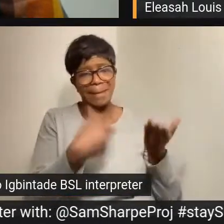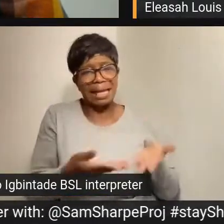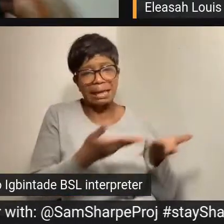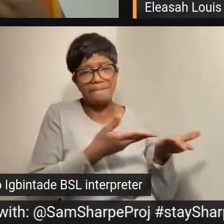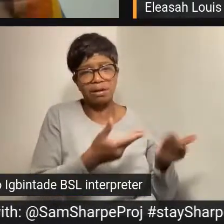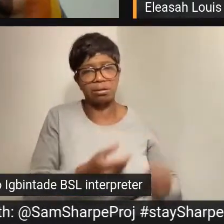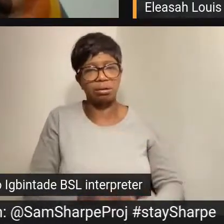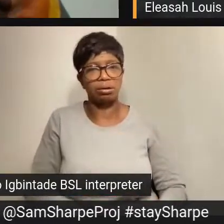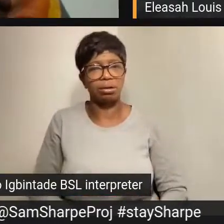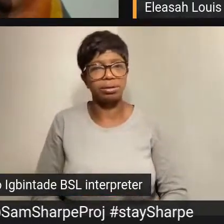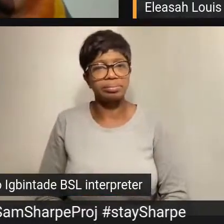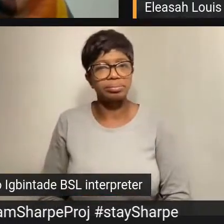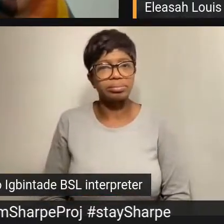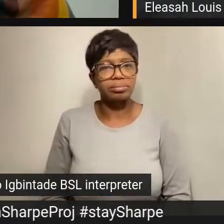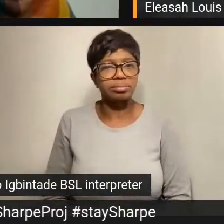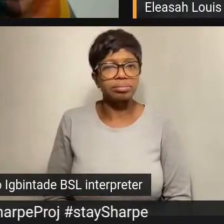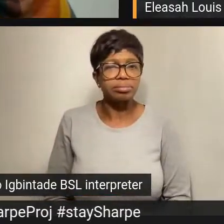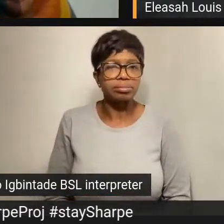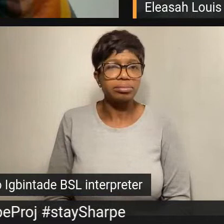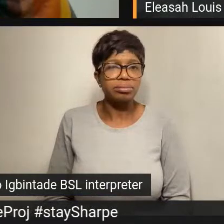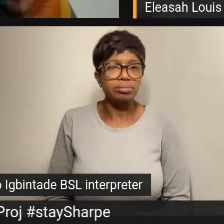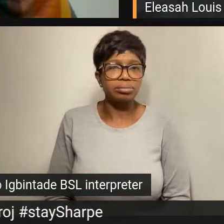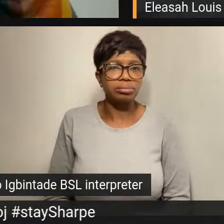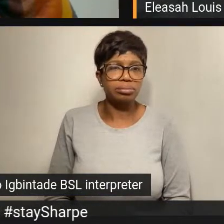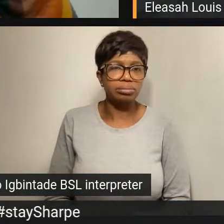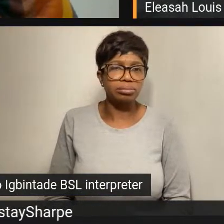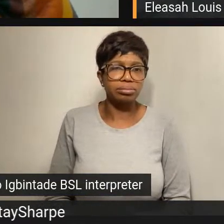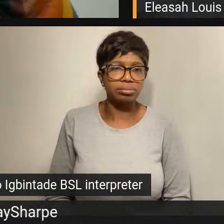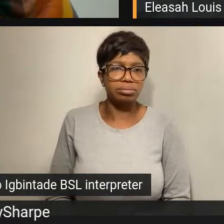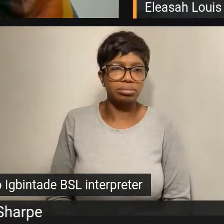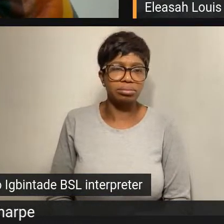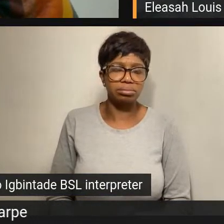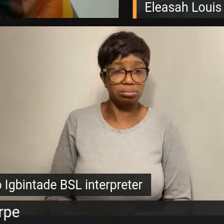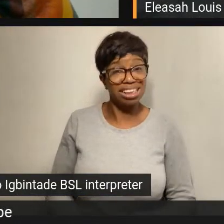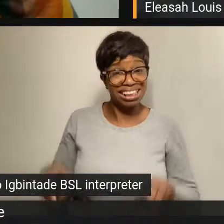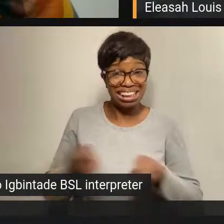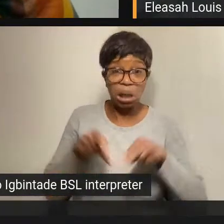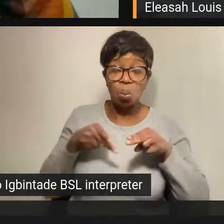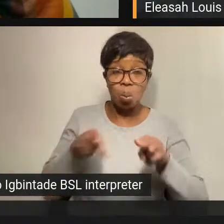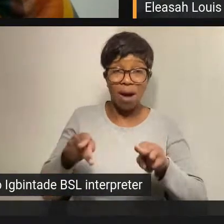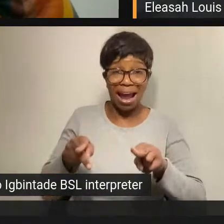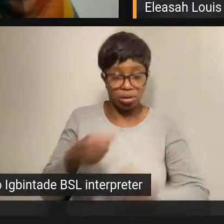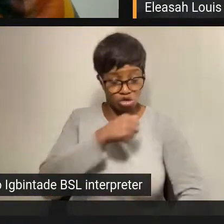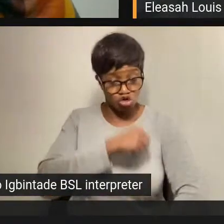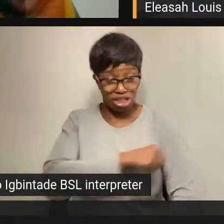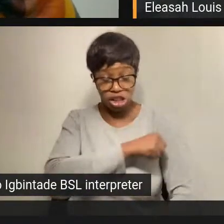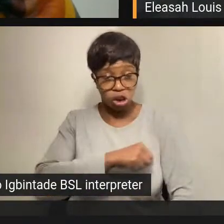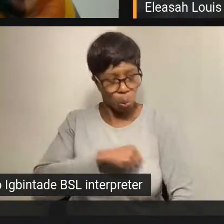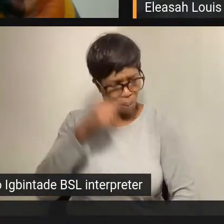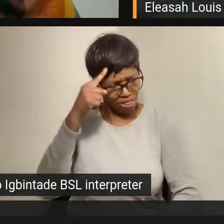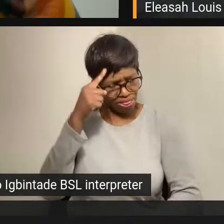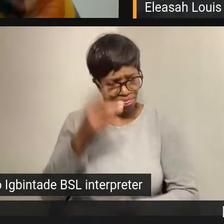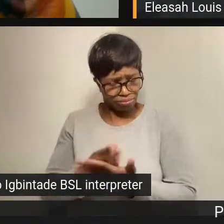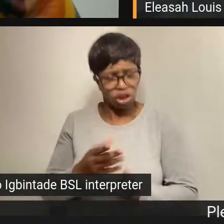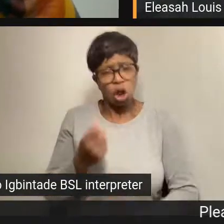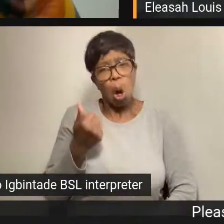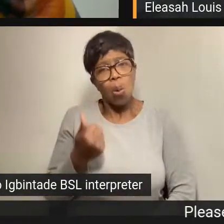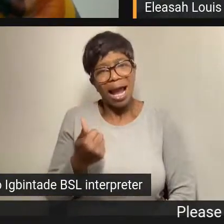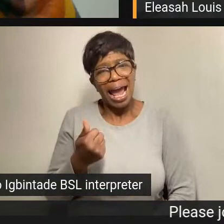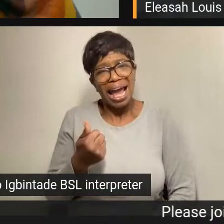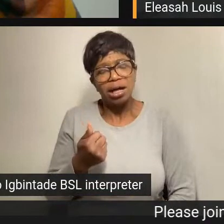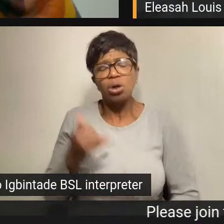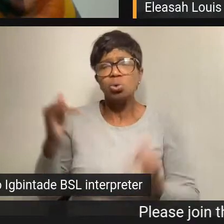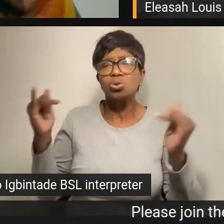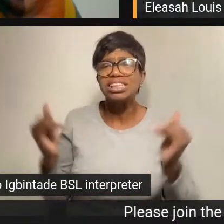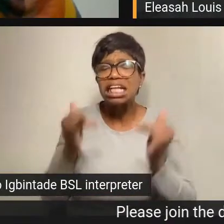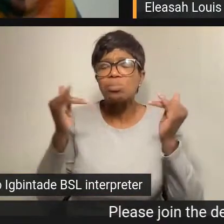right? That the same way that we think it's okay as Christians when we celebrate All Saints Day or